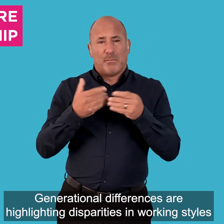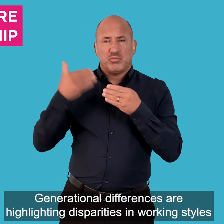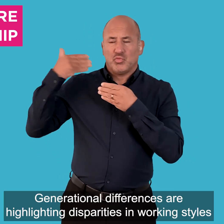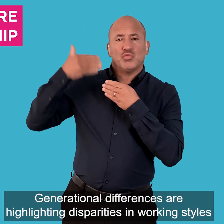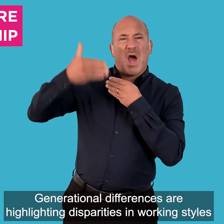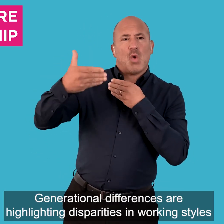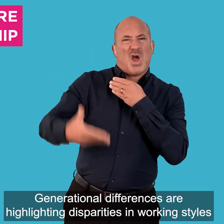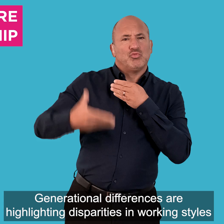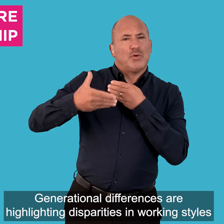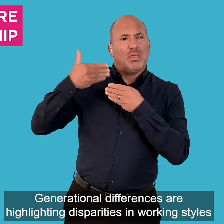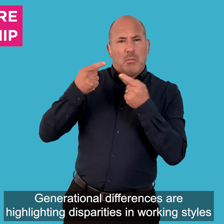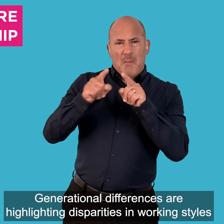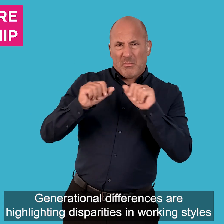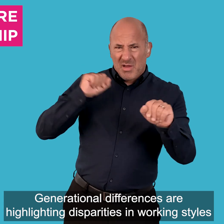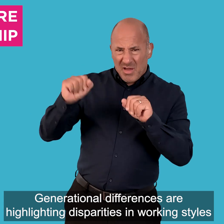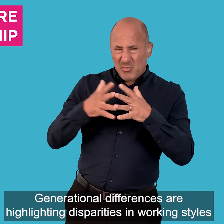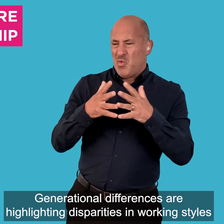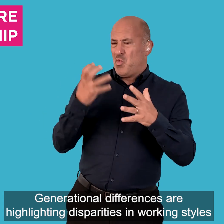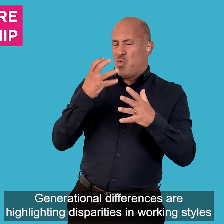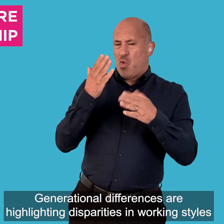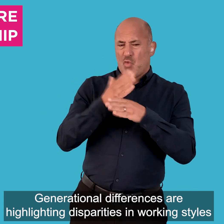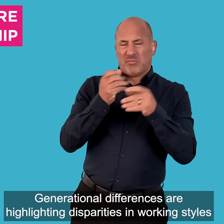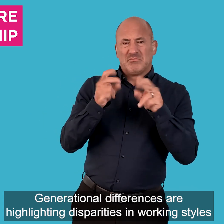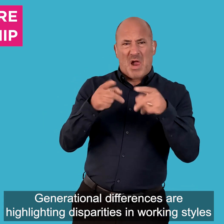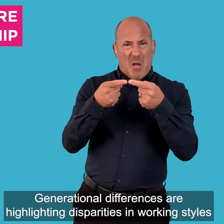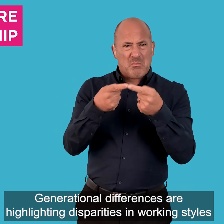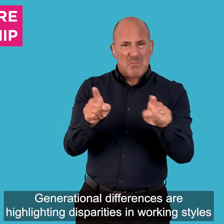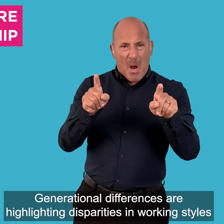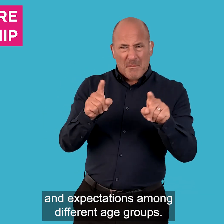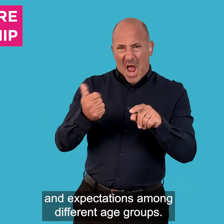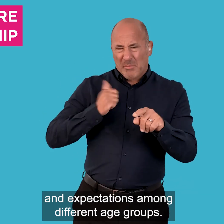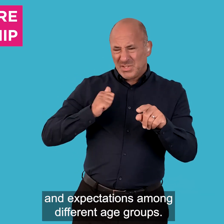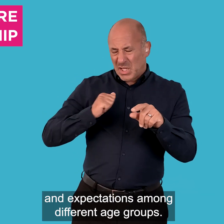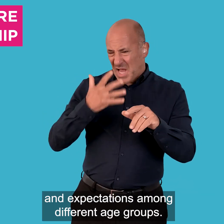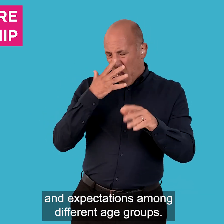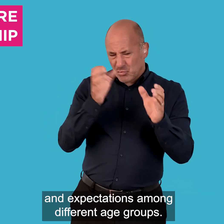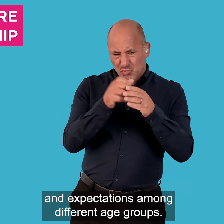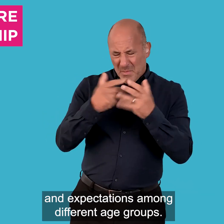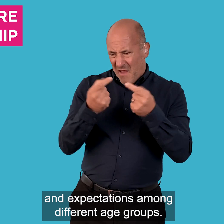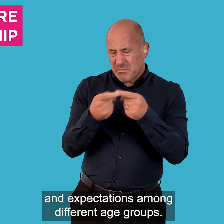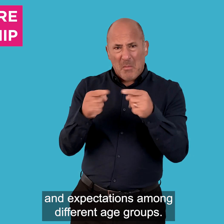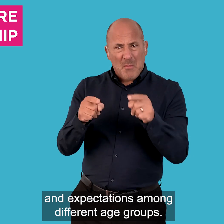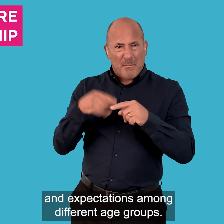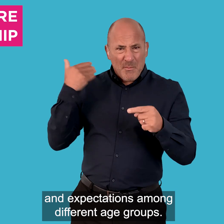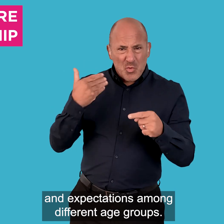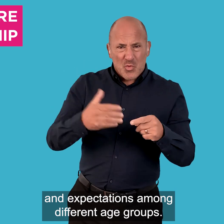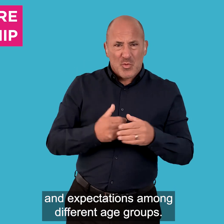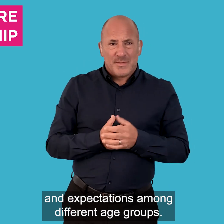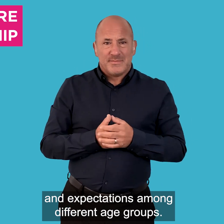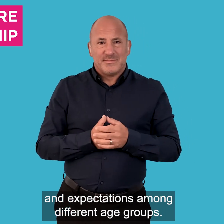expectations. Generational differences are highlighting disparities in working styles and expectations among different age